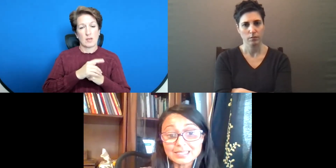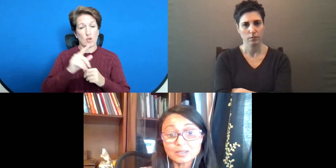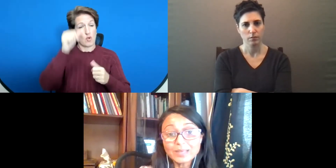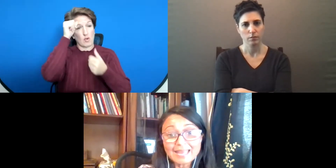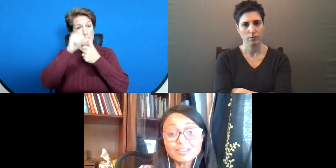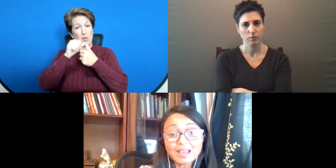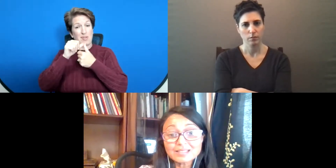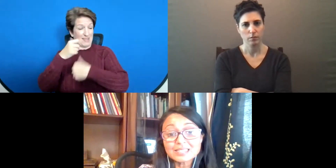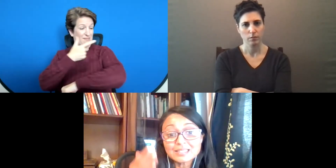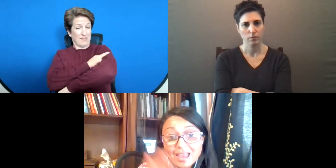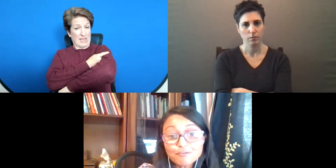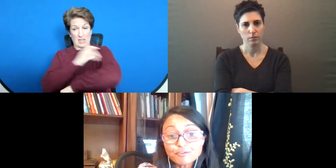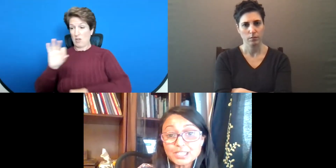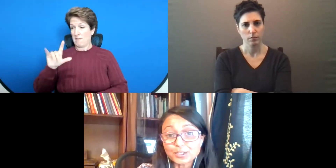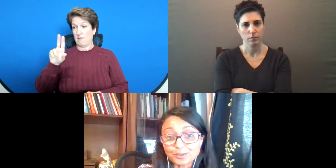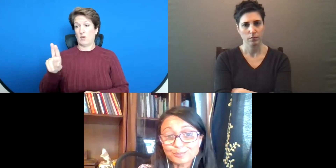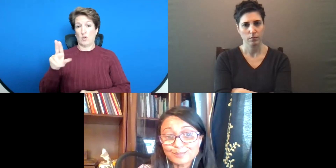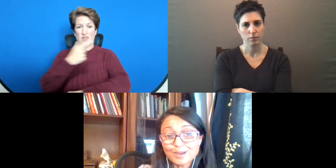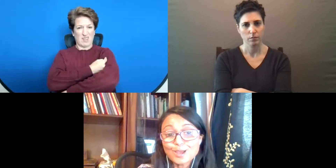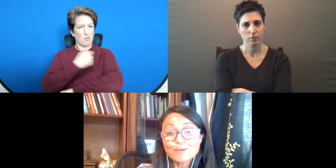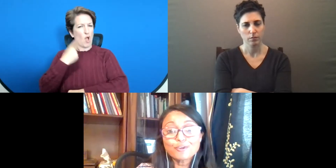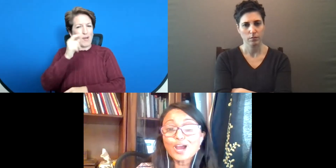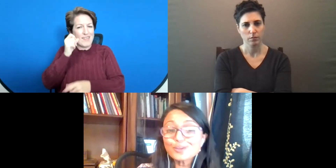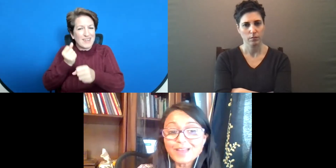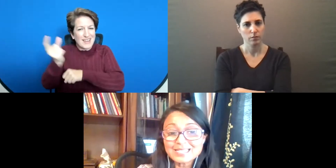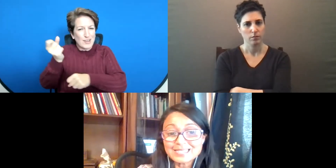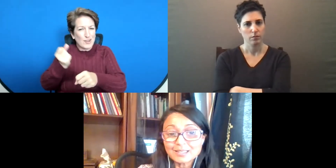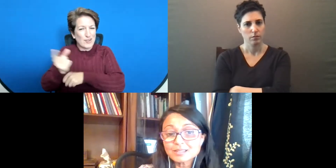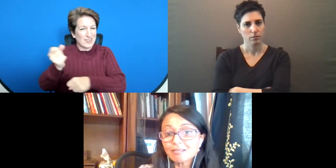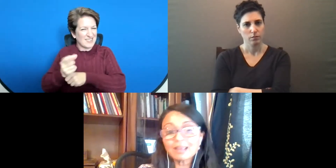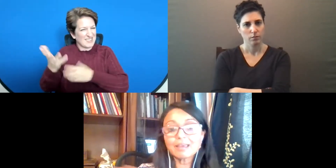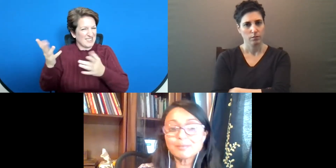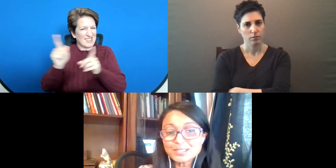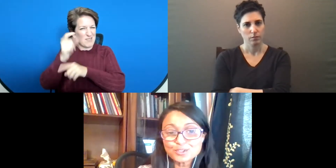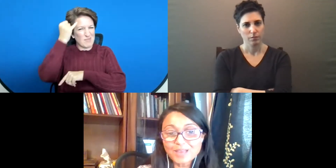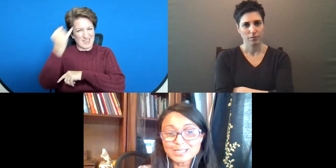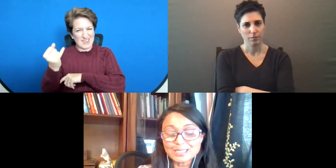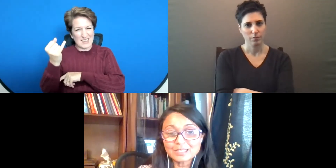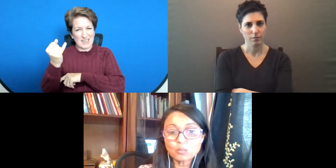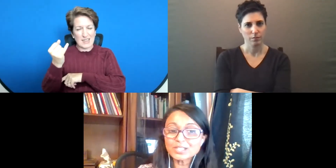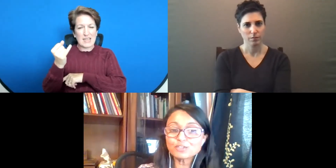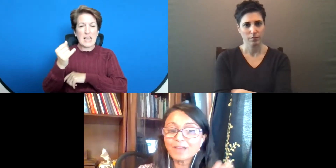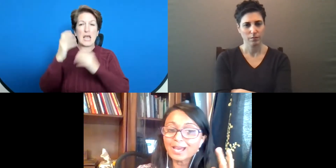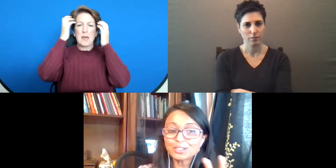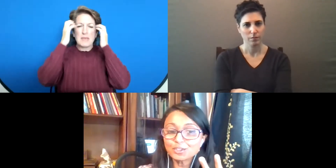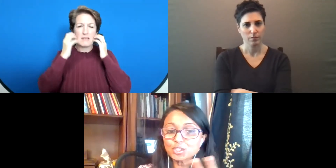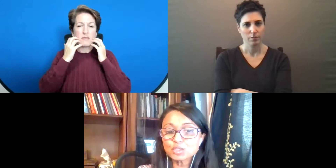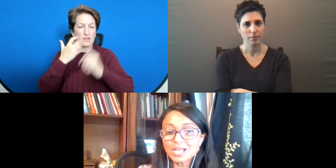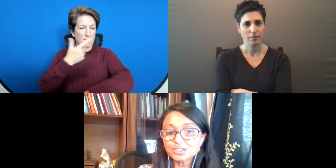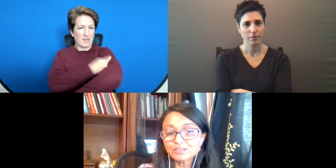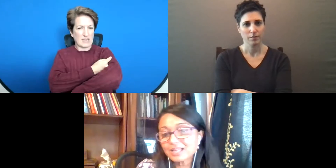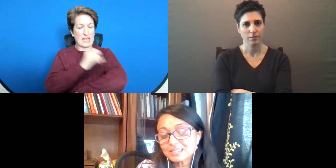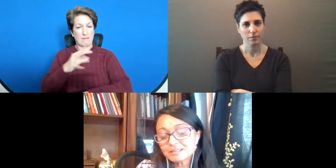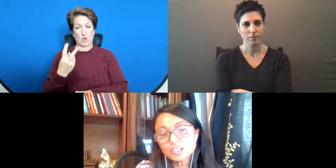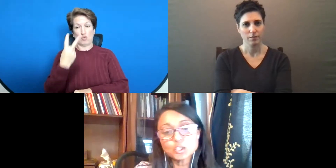flu vaccine, we get the vaccine every year. For other vaccines, like the measles vaccine, once you've had your